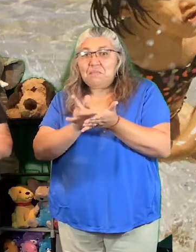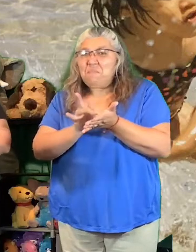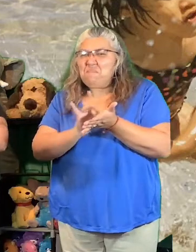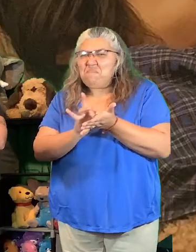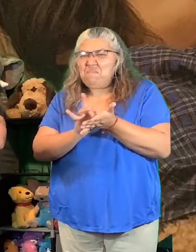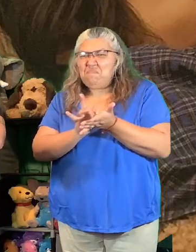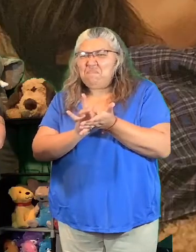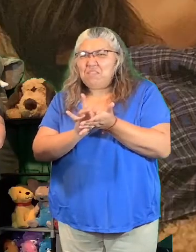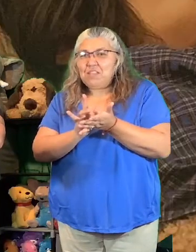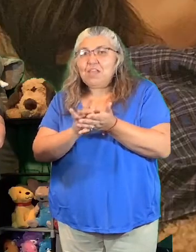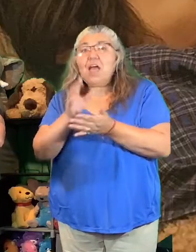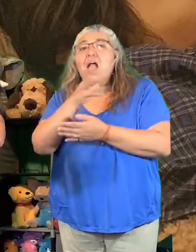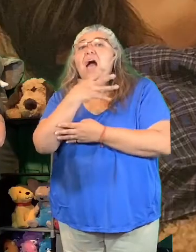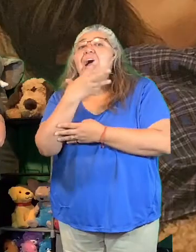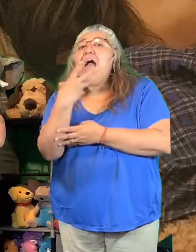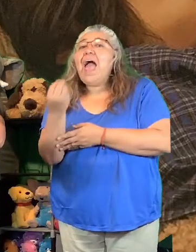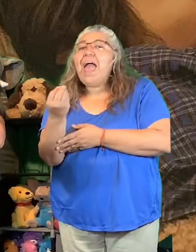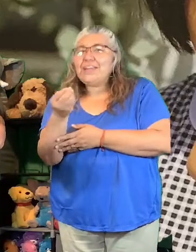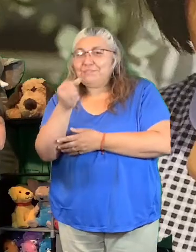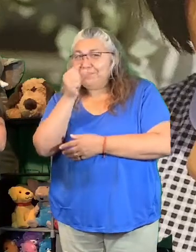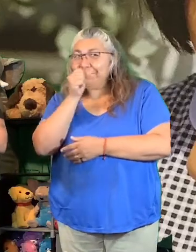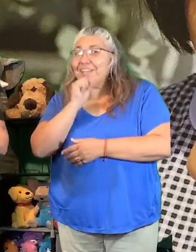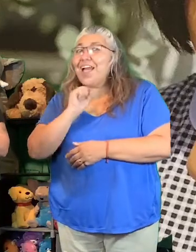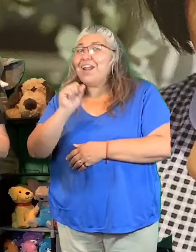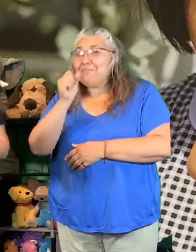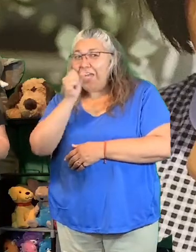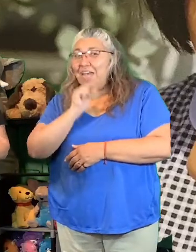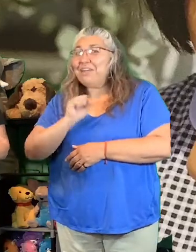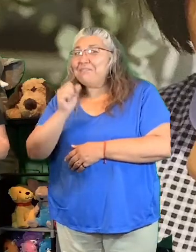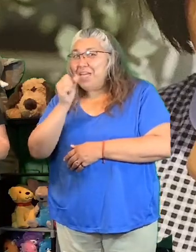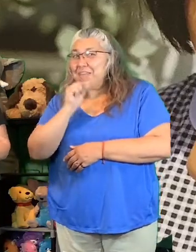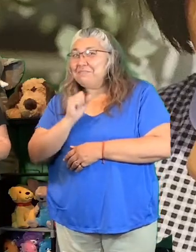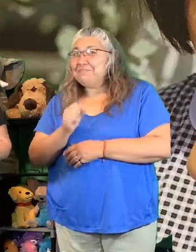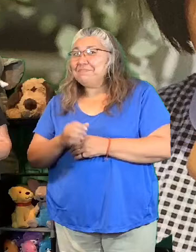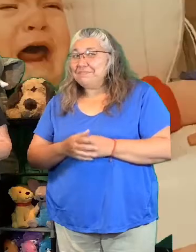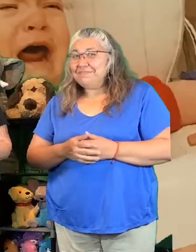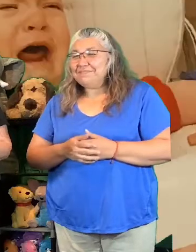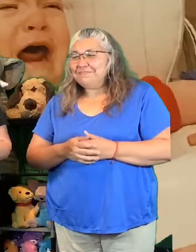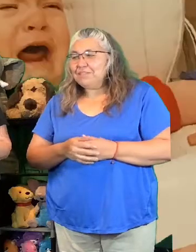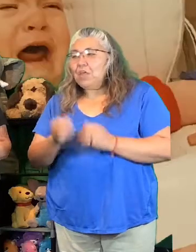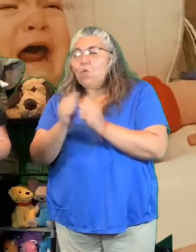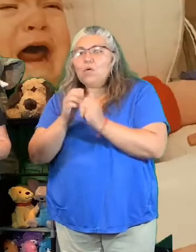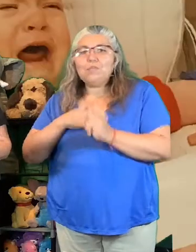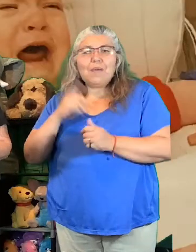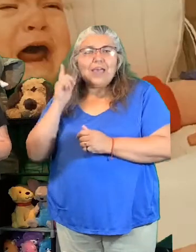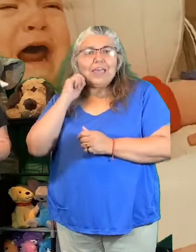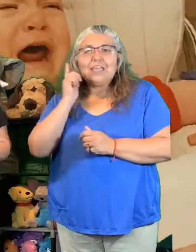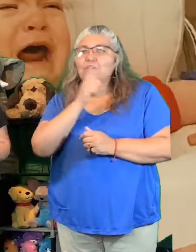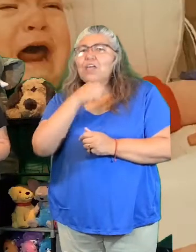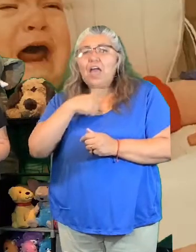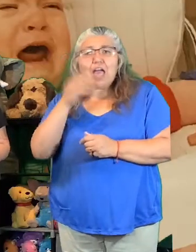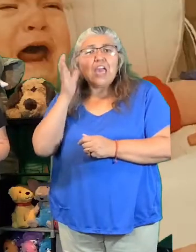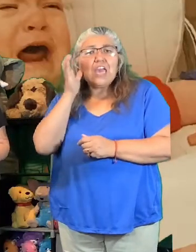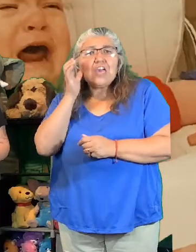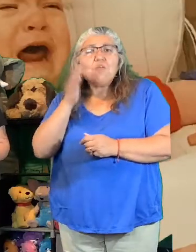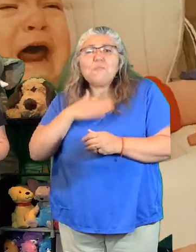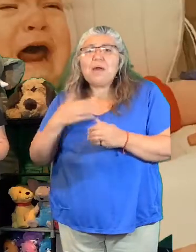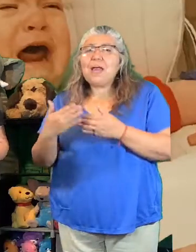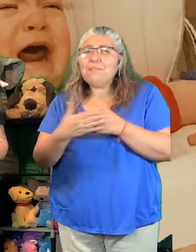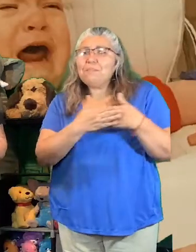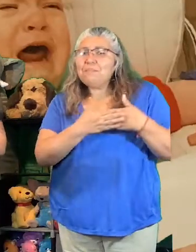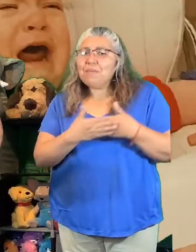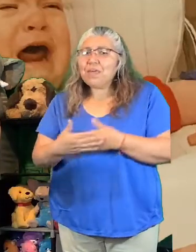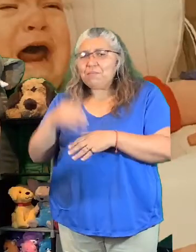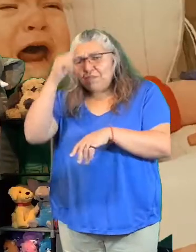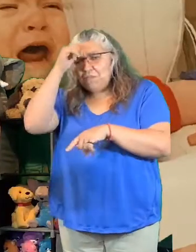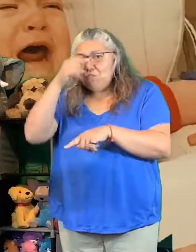and ice cream. With my ears I hear my baby brother,